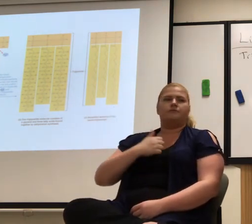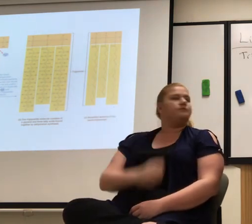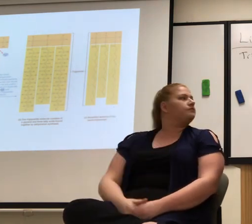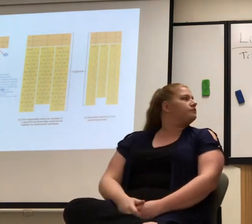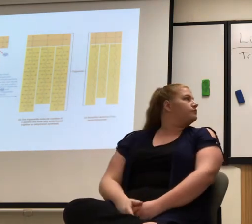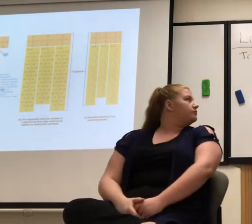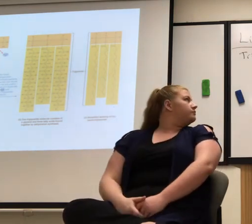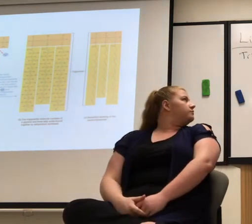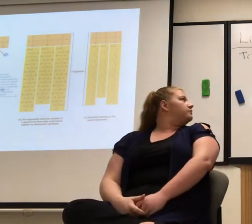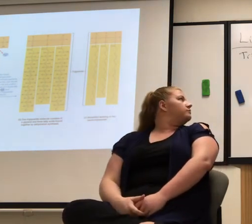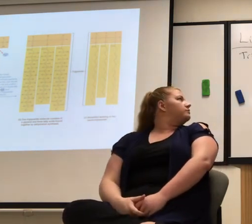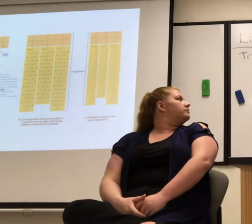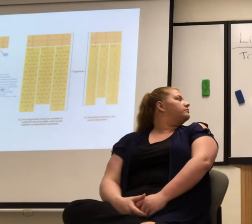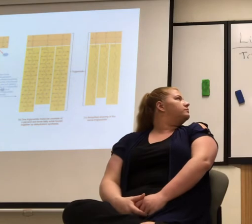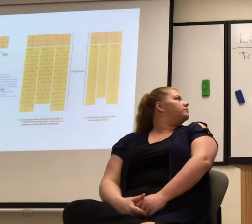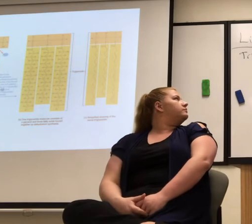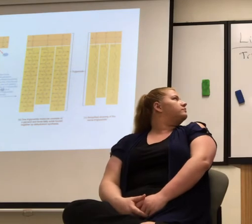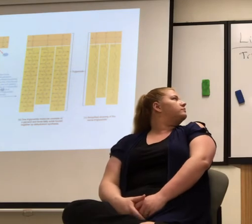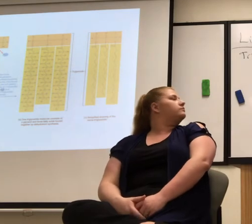And at each position,